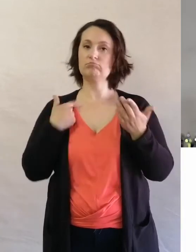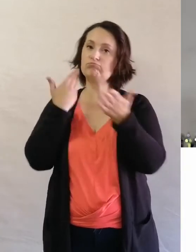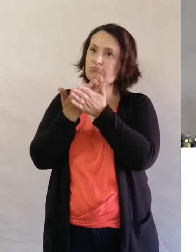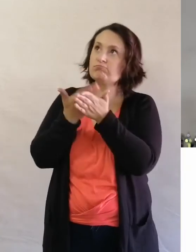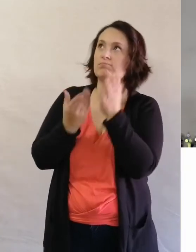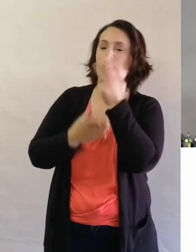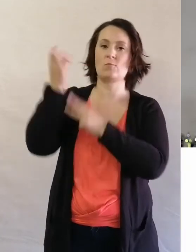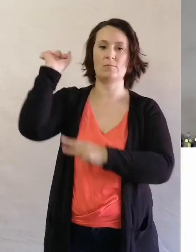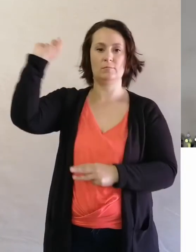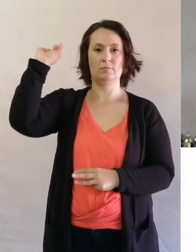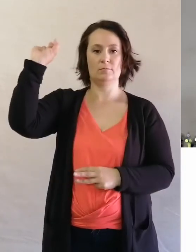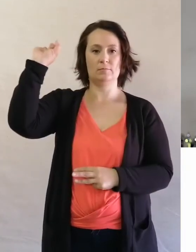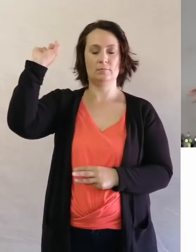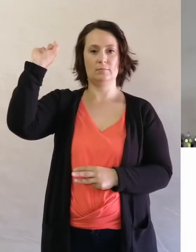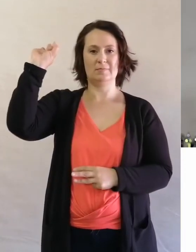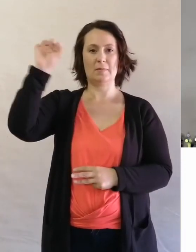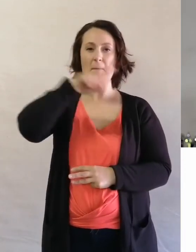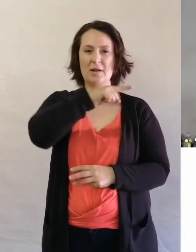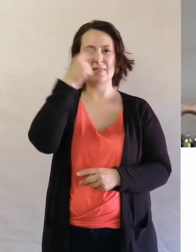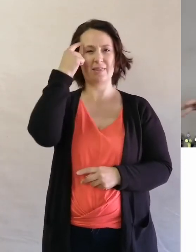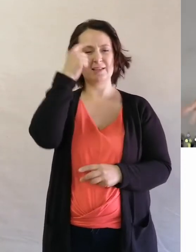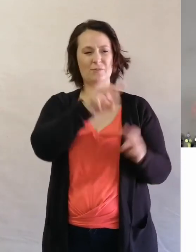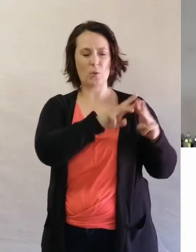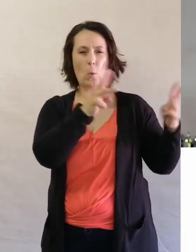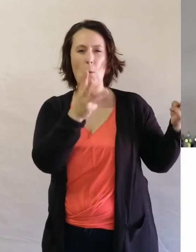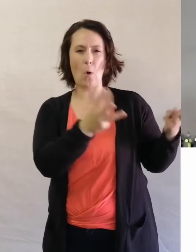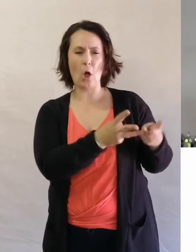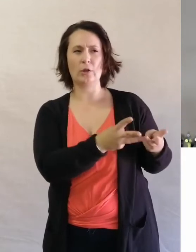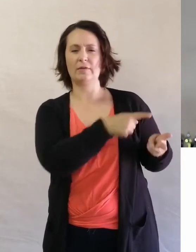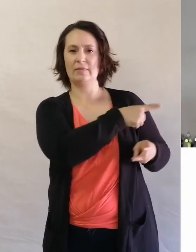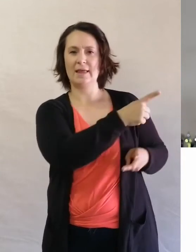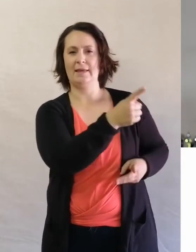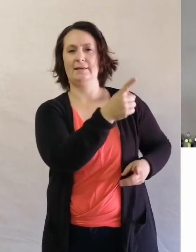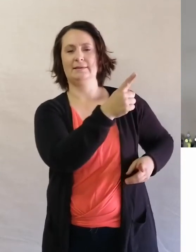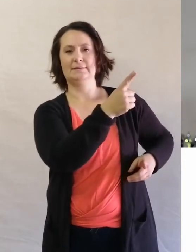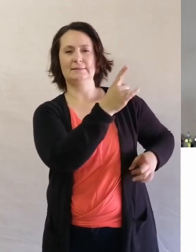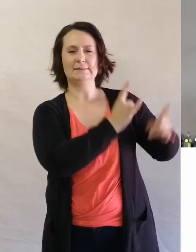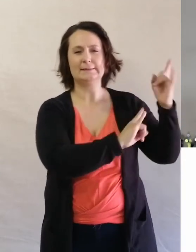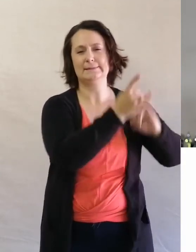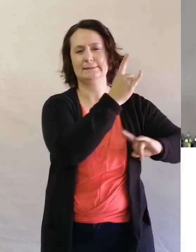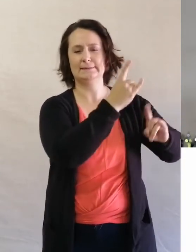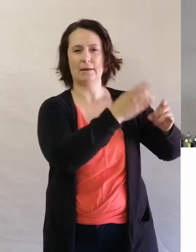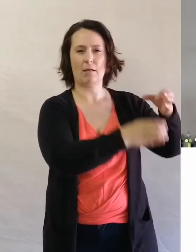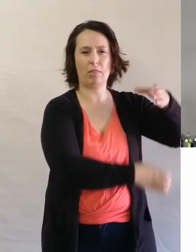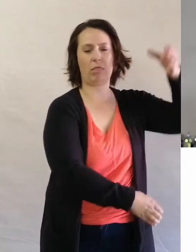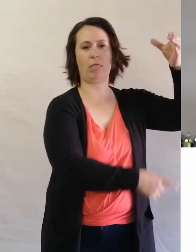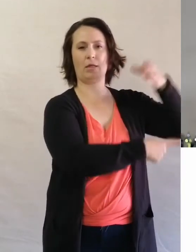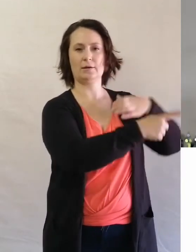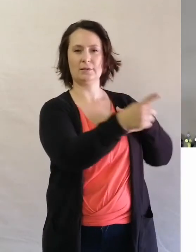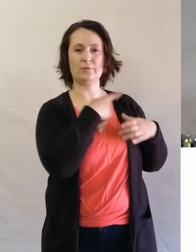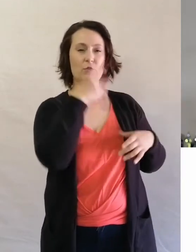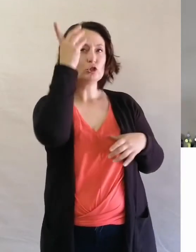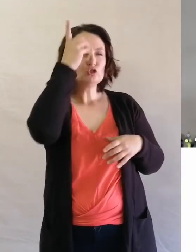but somehow the thoughts of the world, the thoughts of their fortified towers have muddied your thinking. Maybe the dreams that